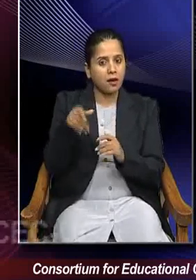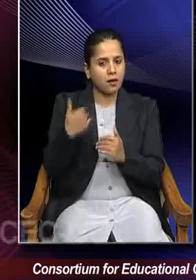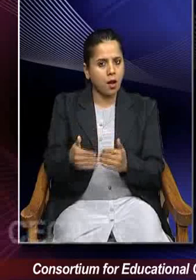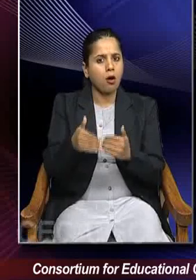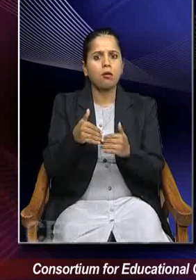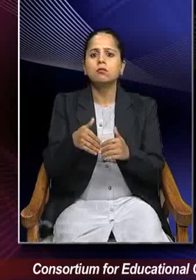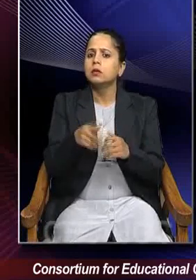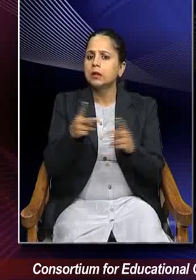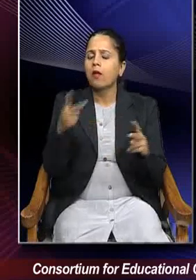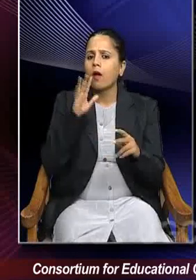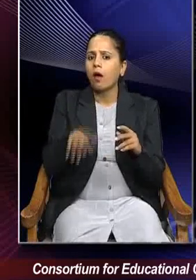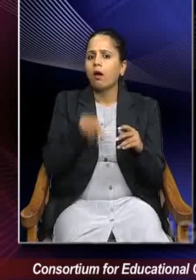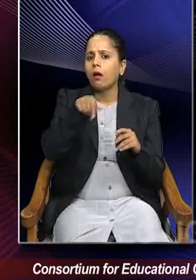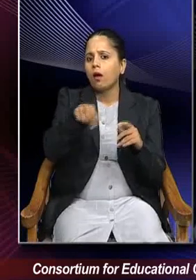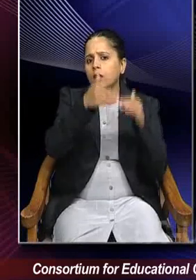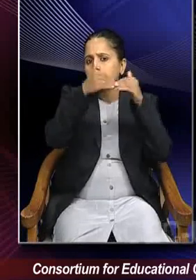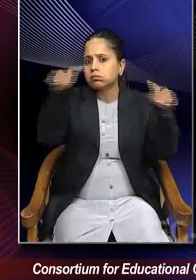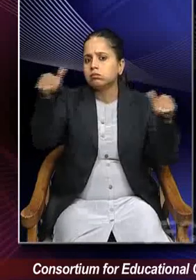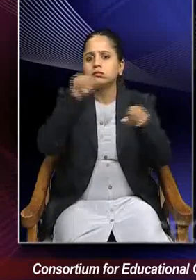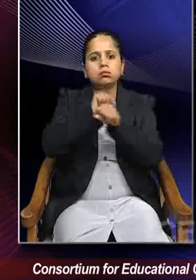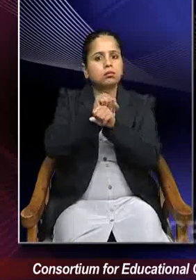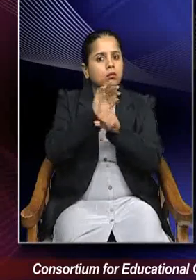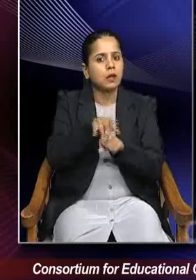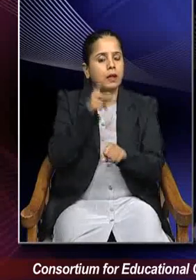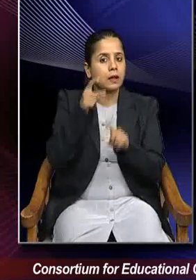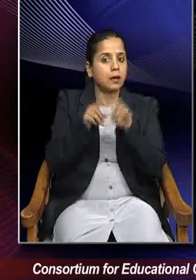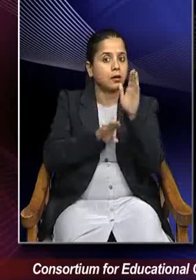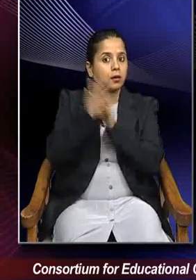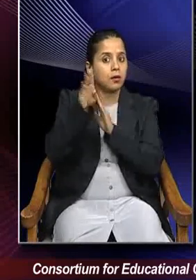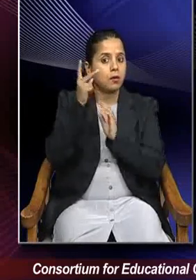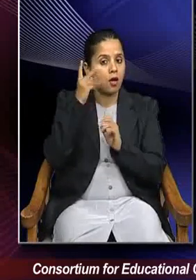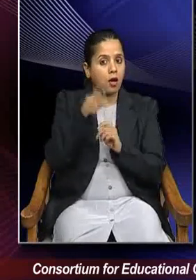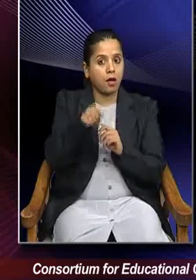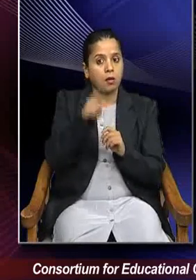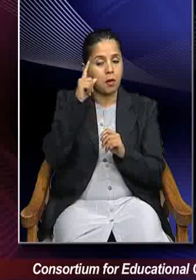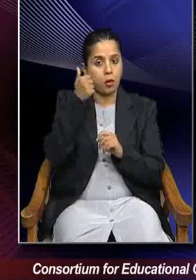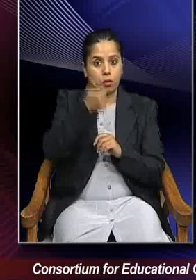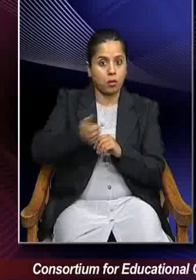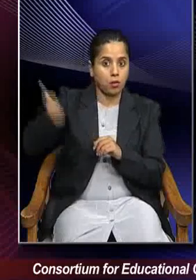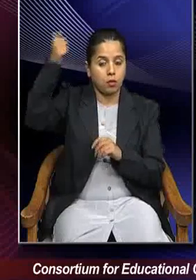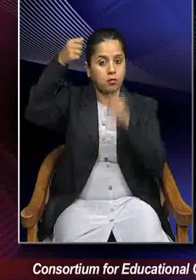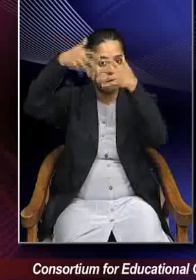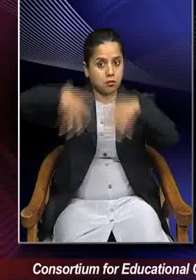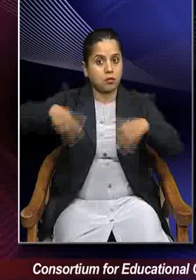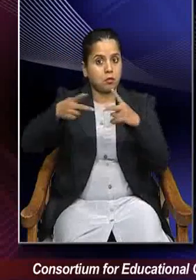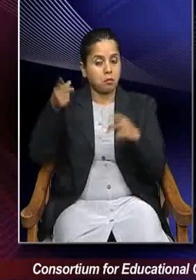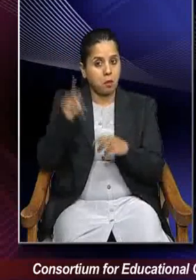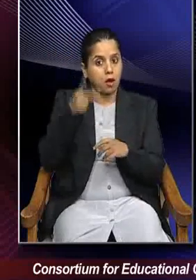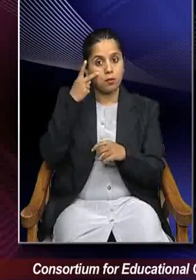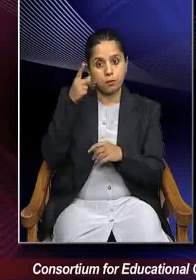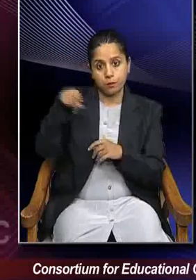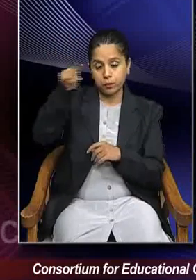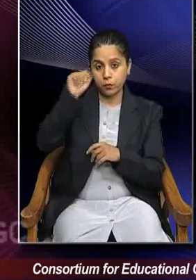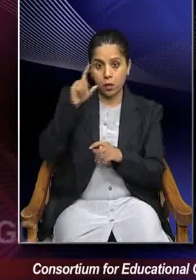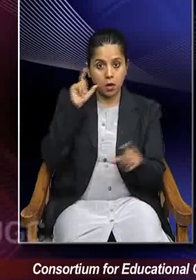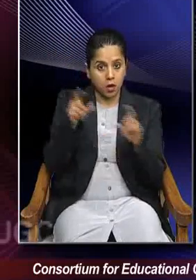horizontal pie. So basically it means that development is not something that only bureaucrats, politicians, etc. should be taking